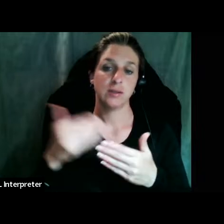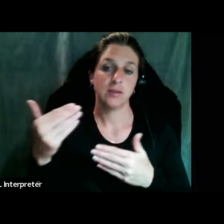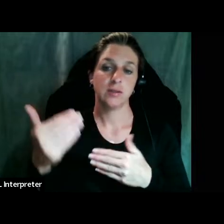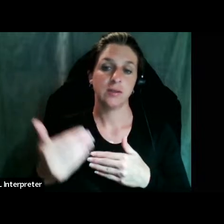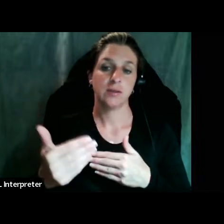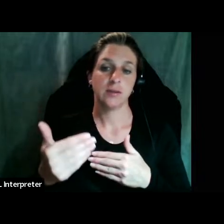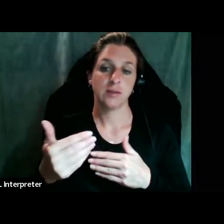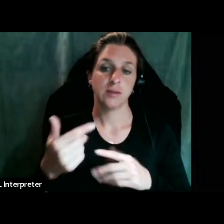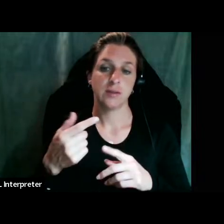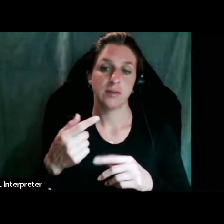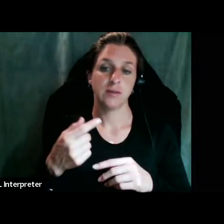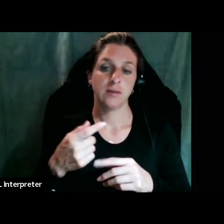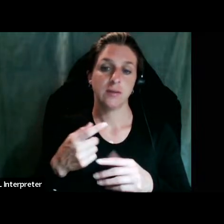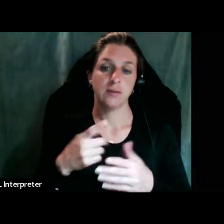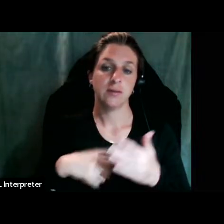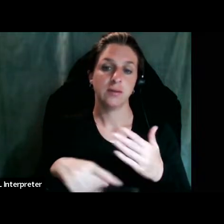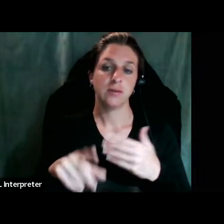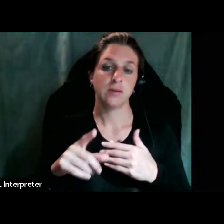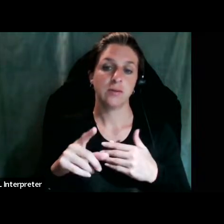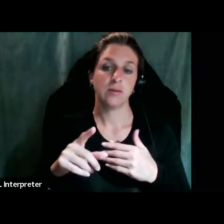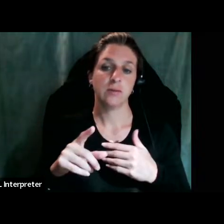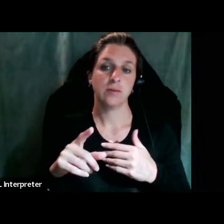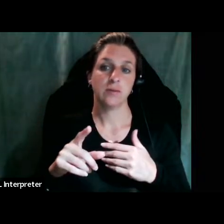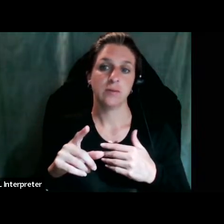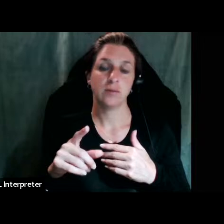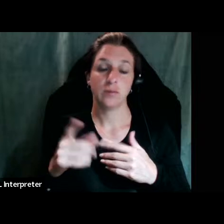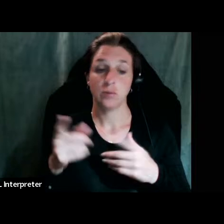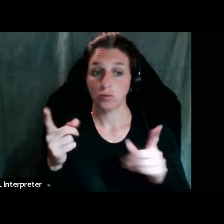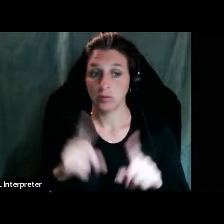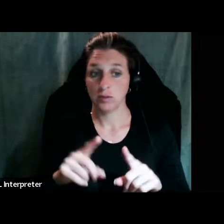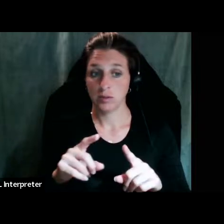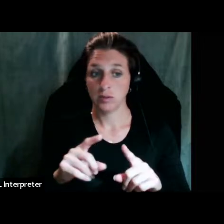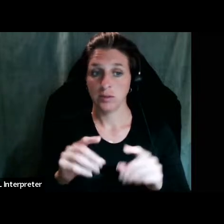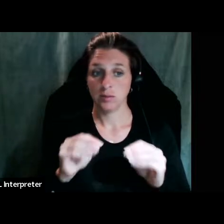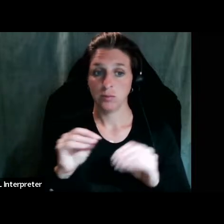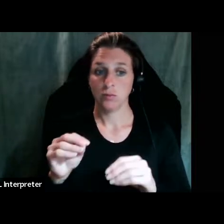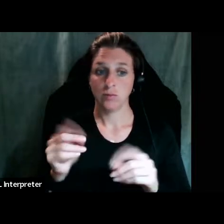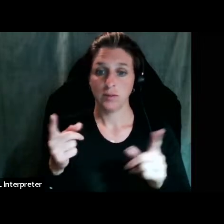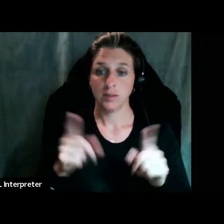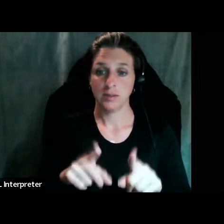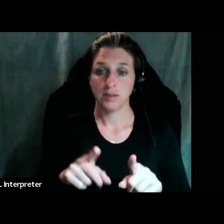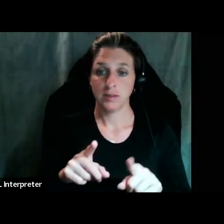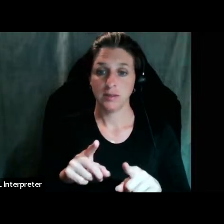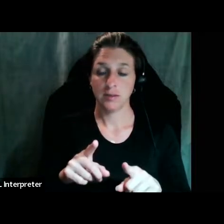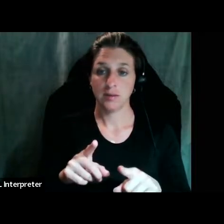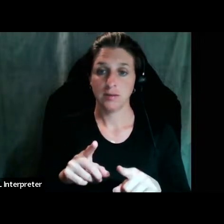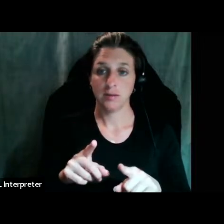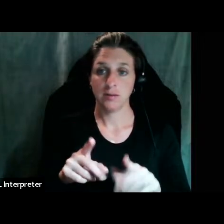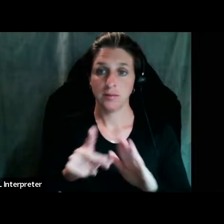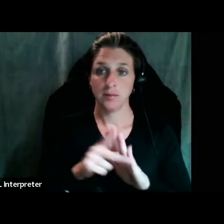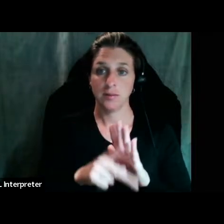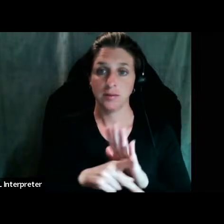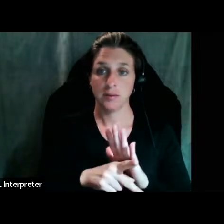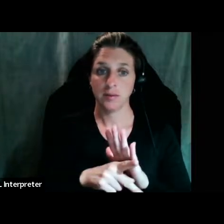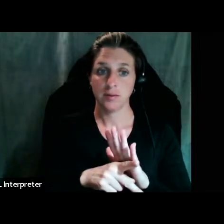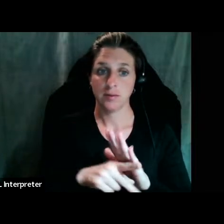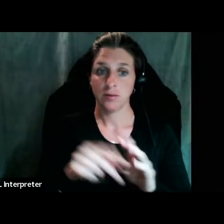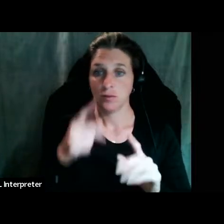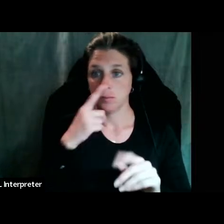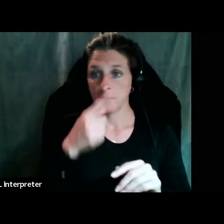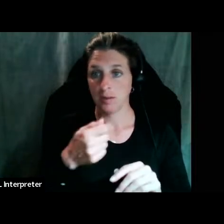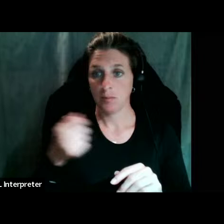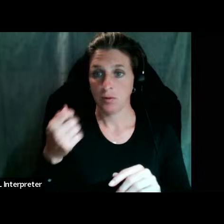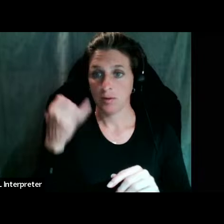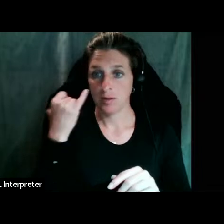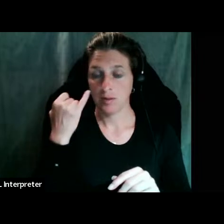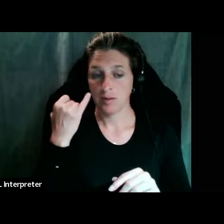it's. Can we agree that we'll move them to consent? Yeah. Agreement? The policies? Can I pull it if I feel like,